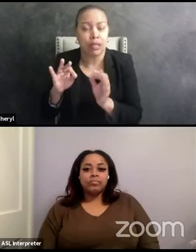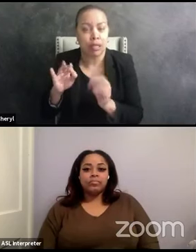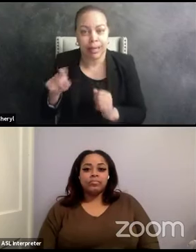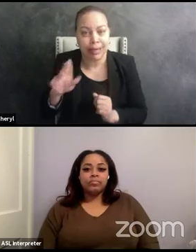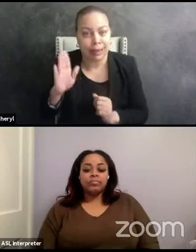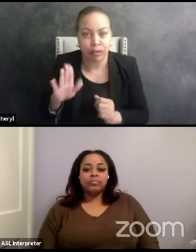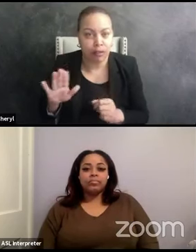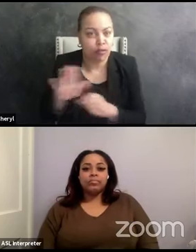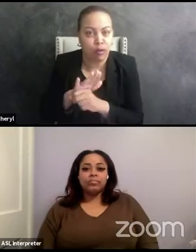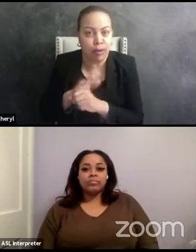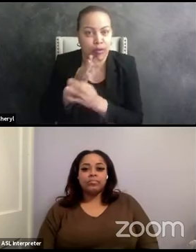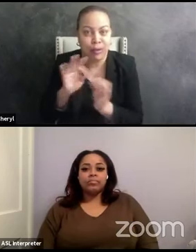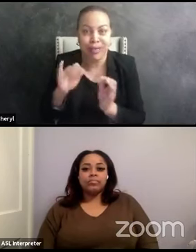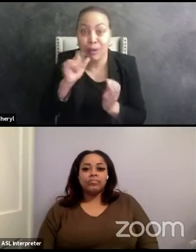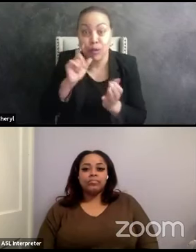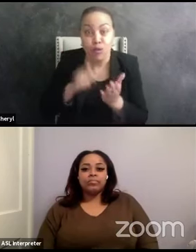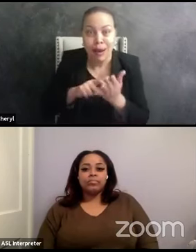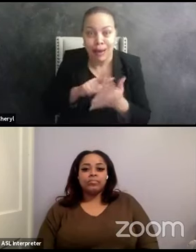if they don't recognize that,